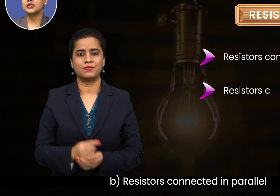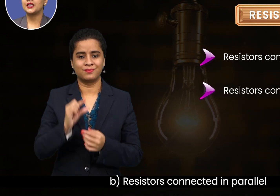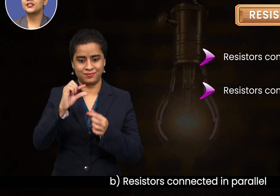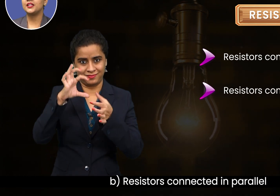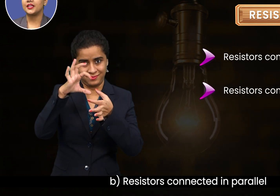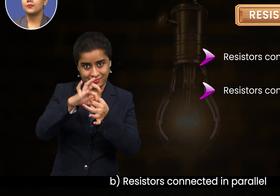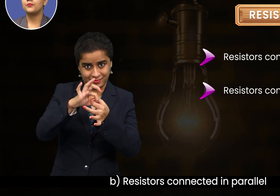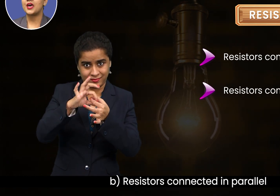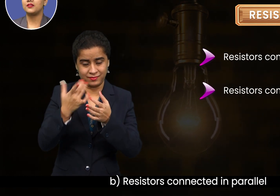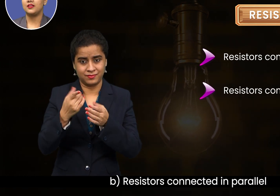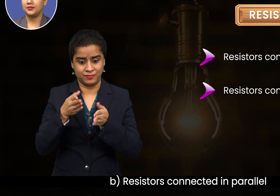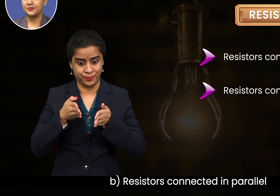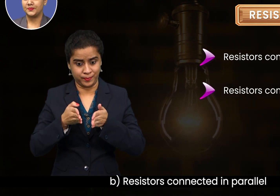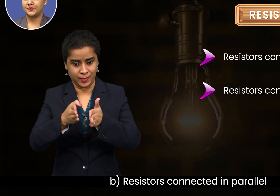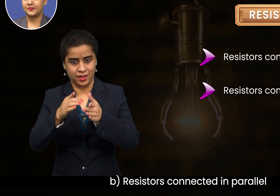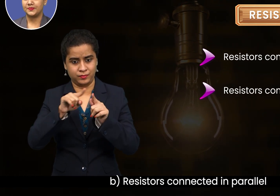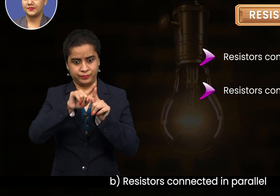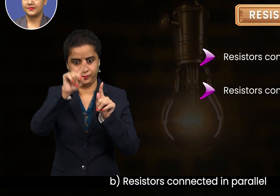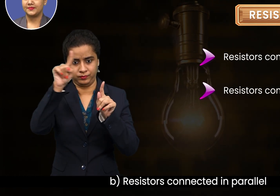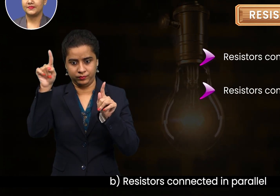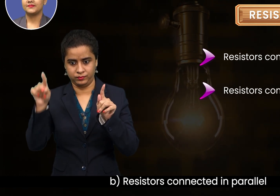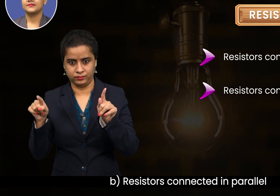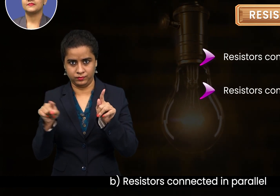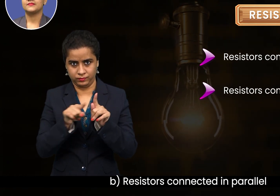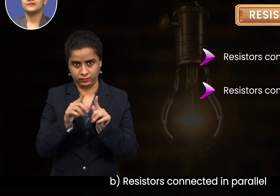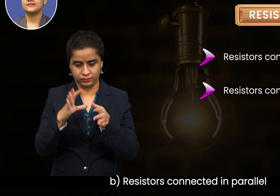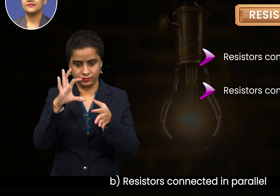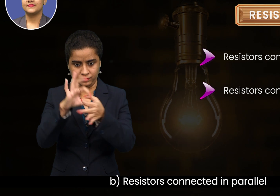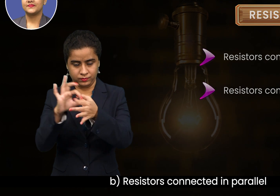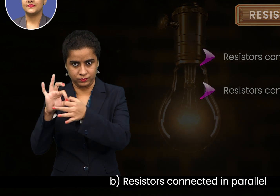resistors connected in parallel.